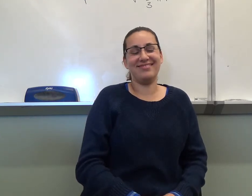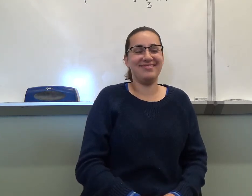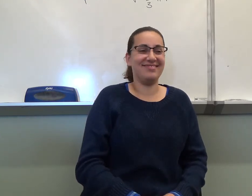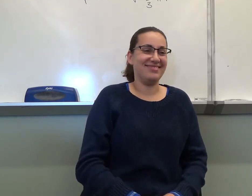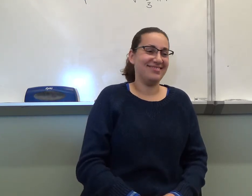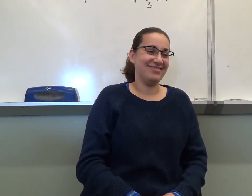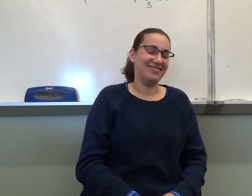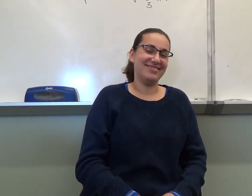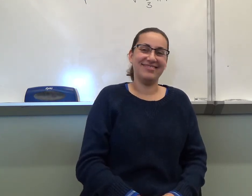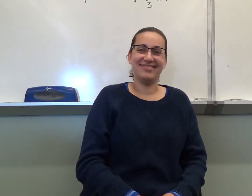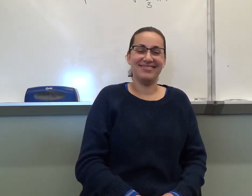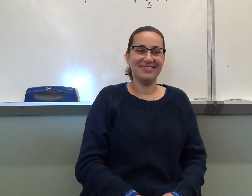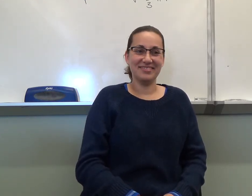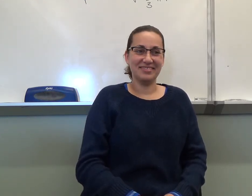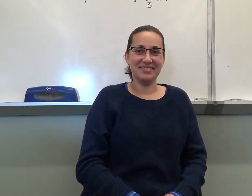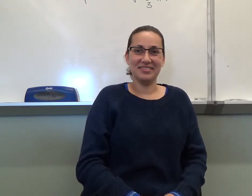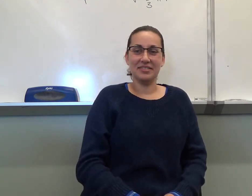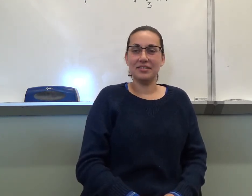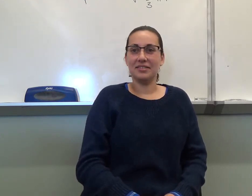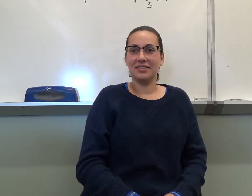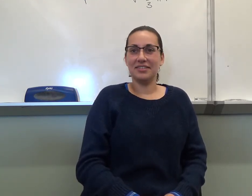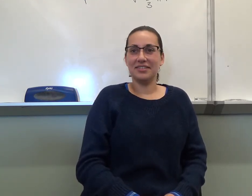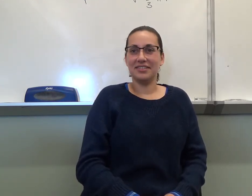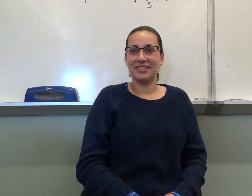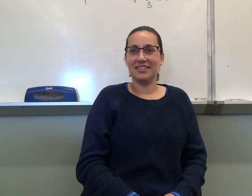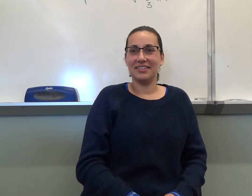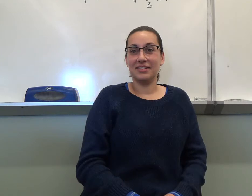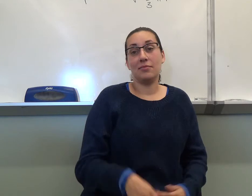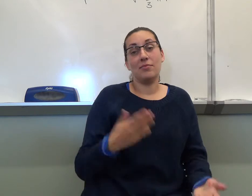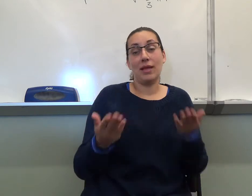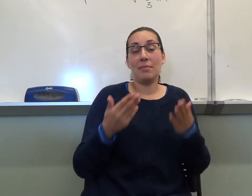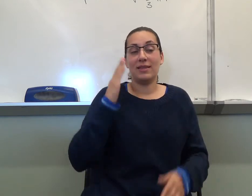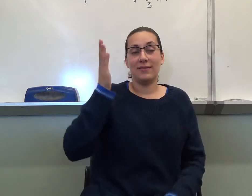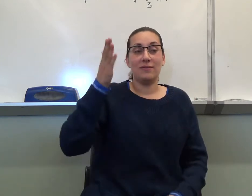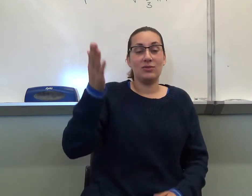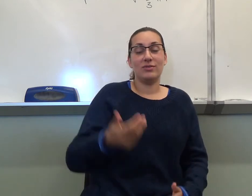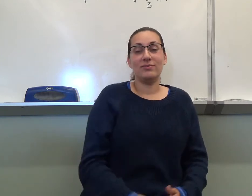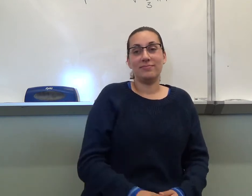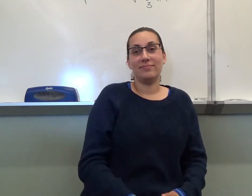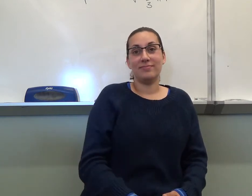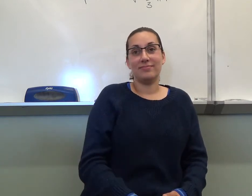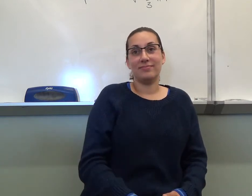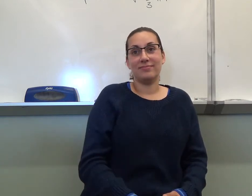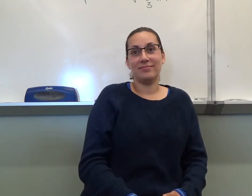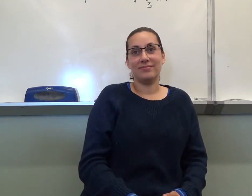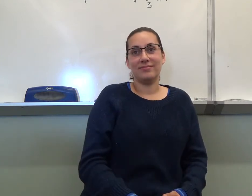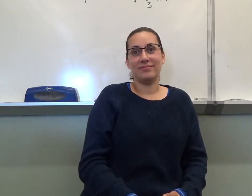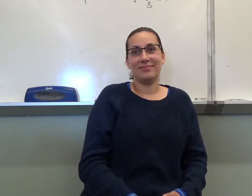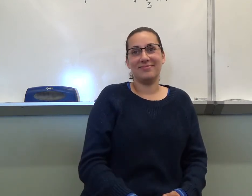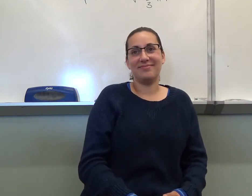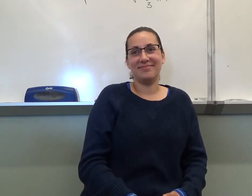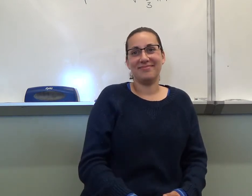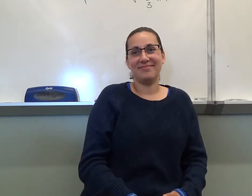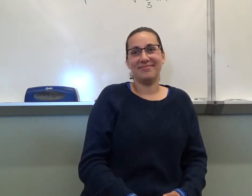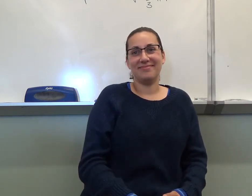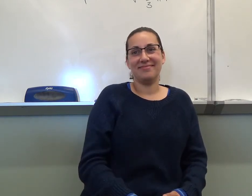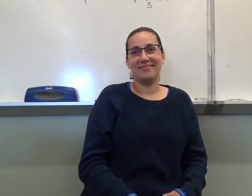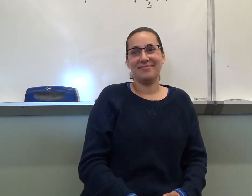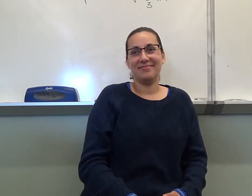numbers of the tally marks on the horizontal axis and a description of the vehicle over here on the vertical axis,